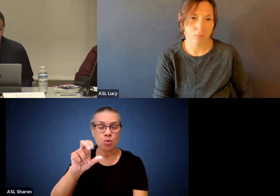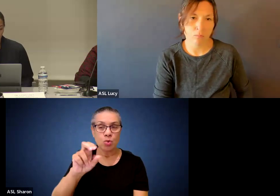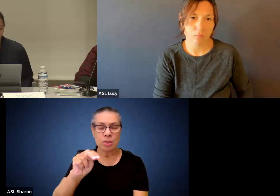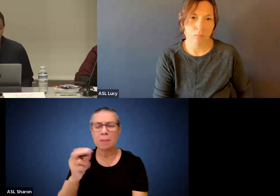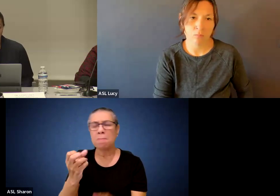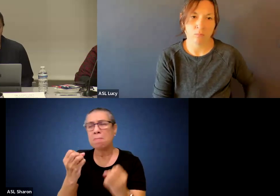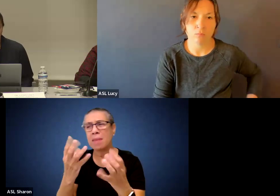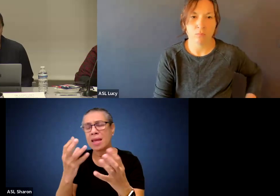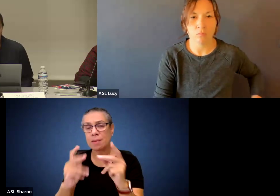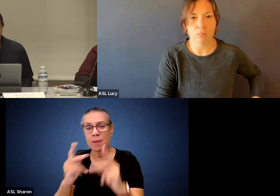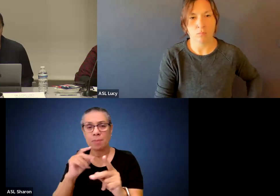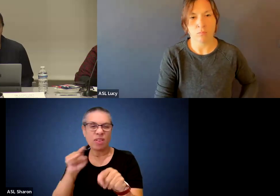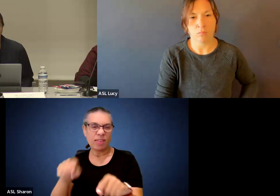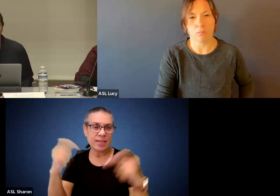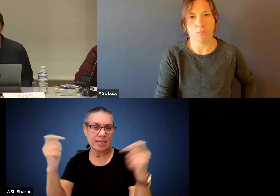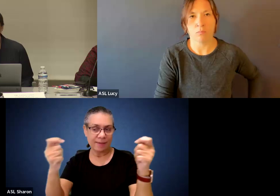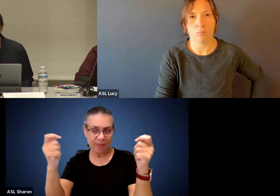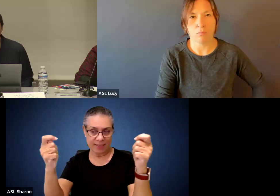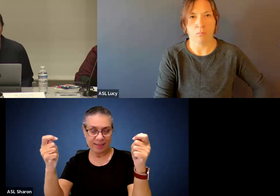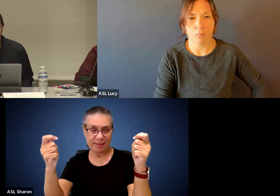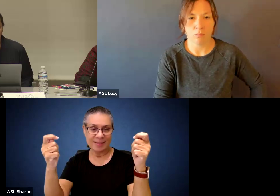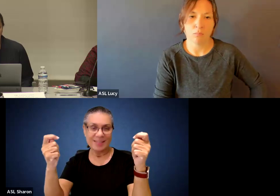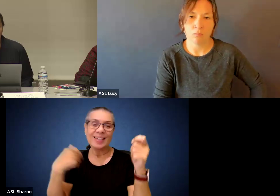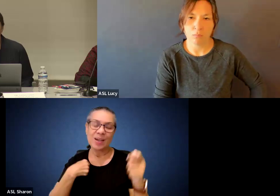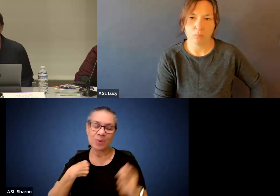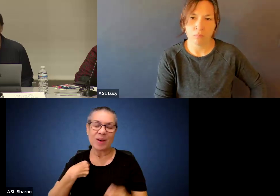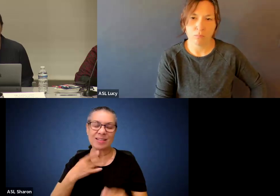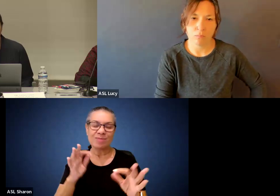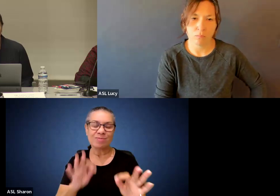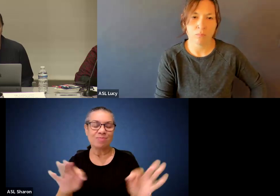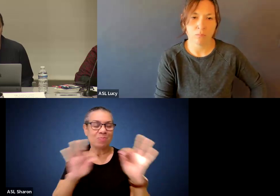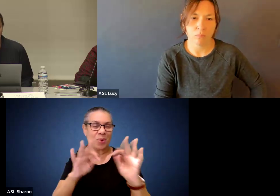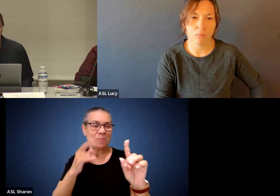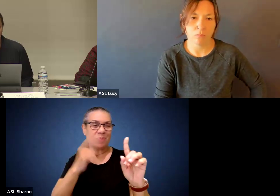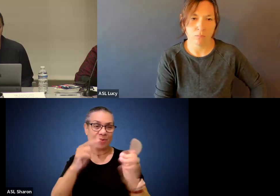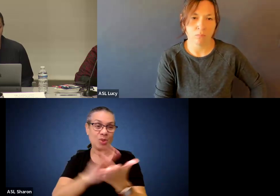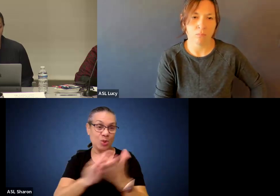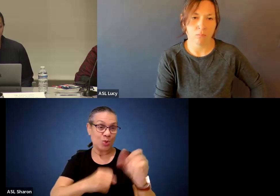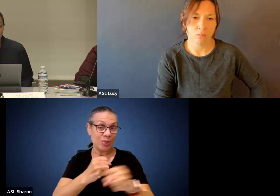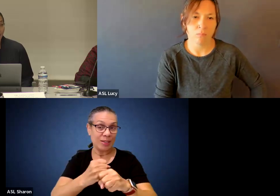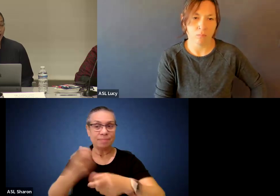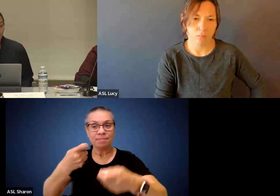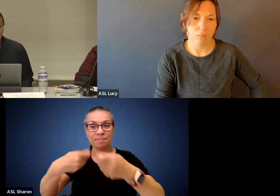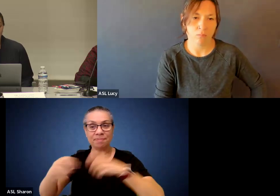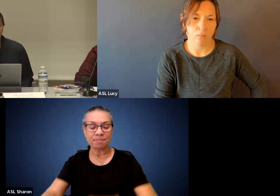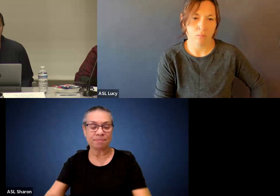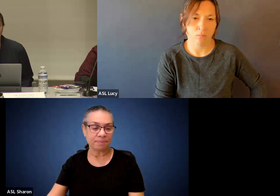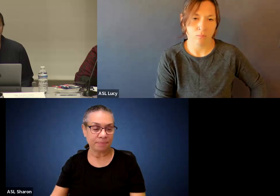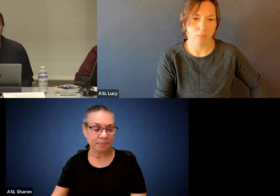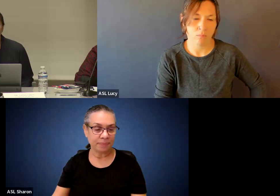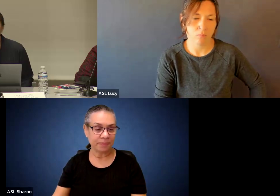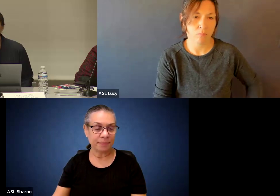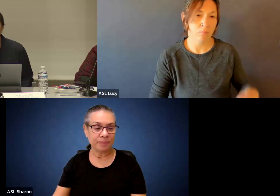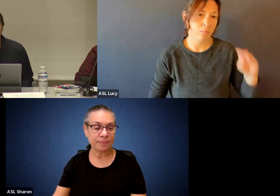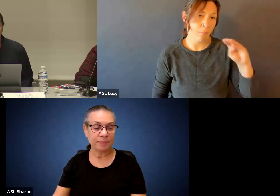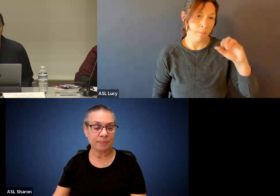many others at the event. It was certainly a highlight of the school year. The Manhunt was presented